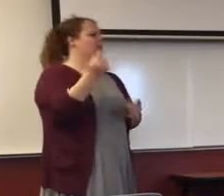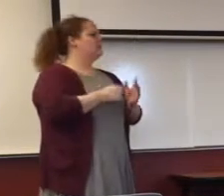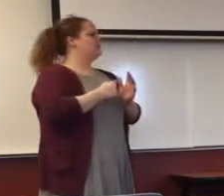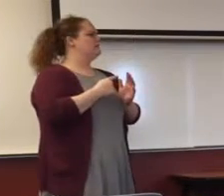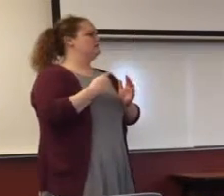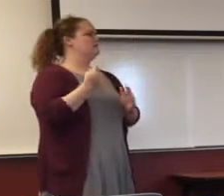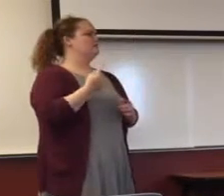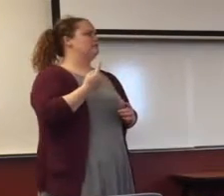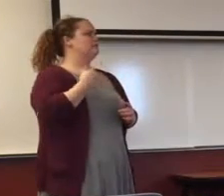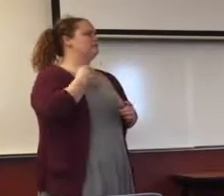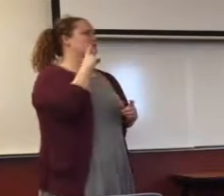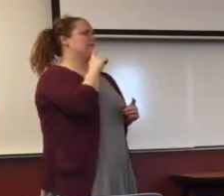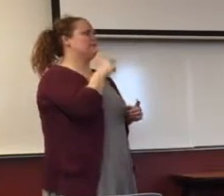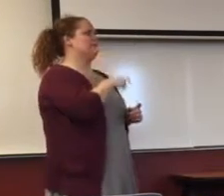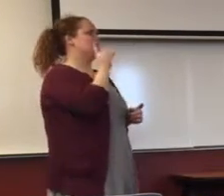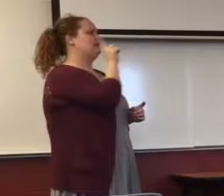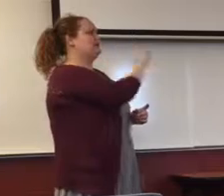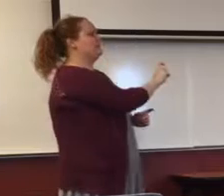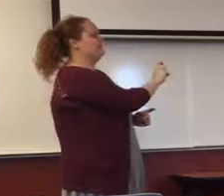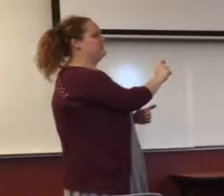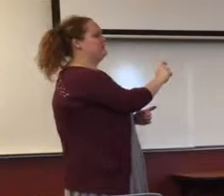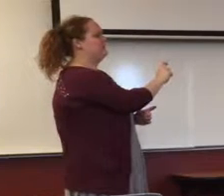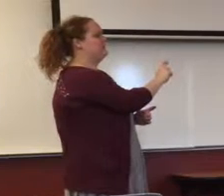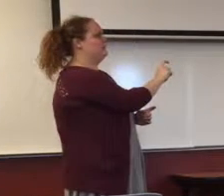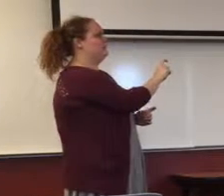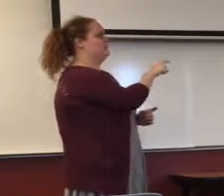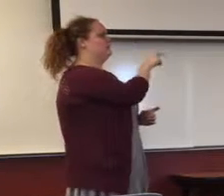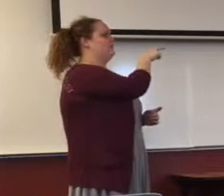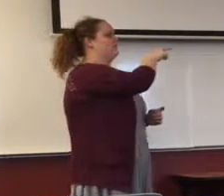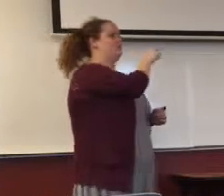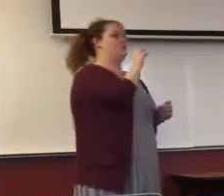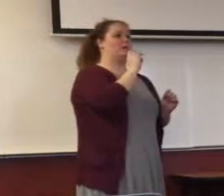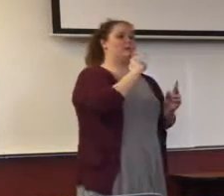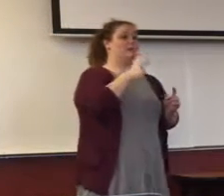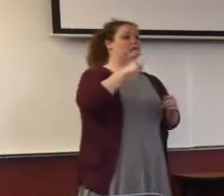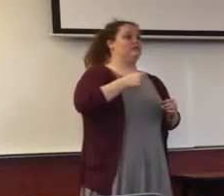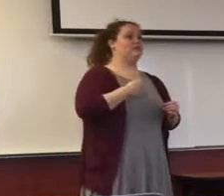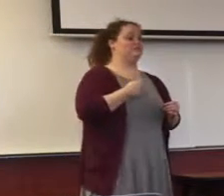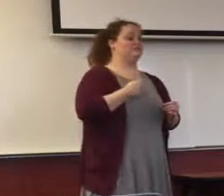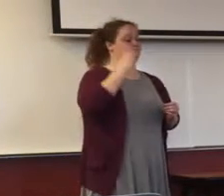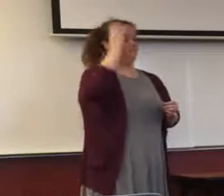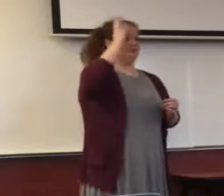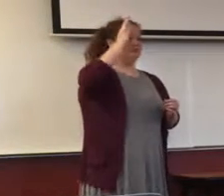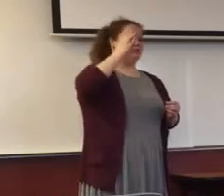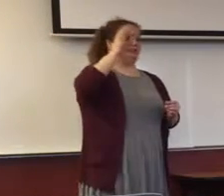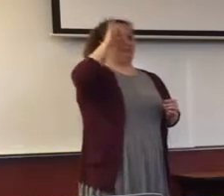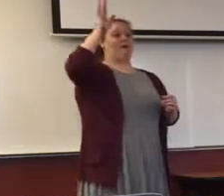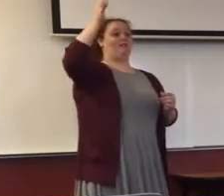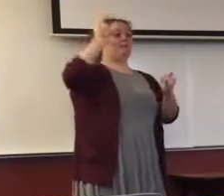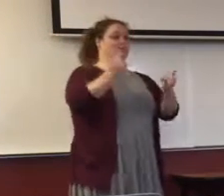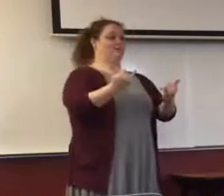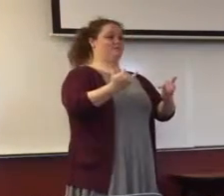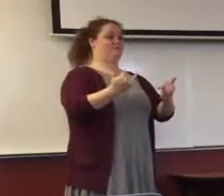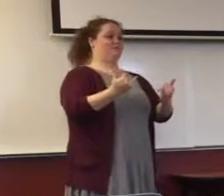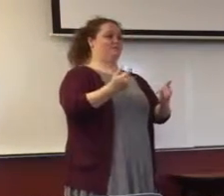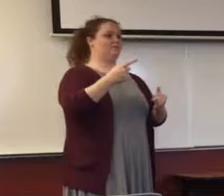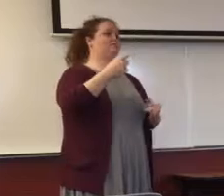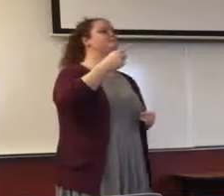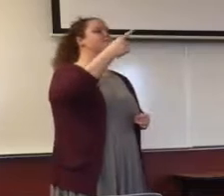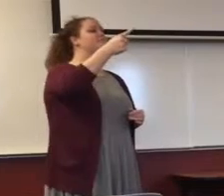come. Okay, I better make this presentation up, right? Yeah. All right. I don't know what I'll do tonight. It will help you. I'm It sure.